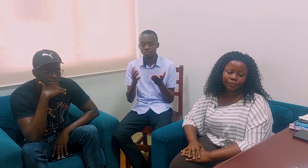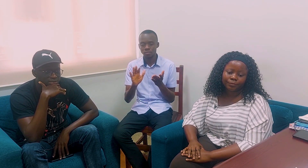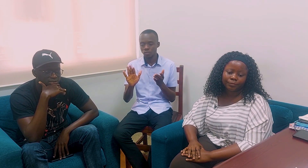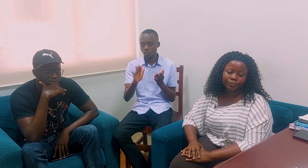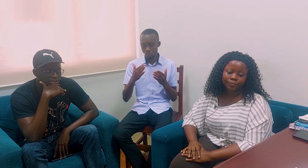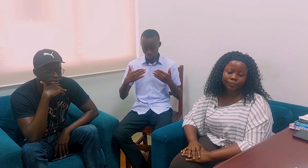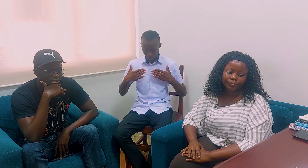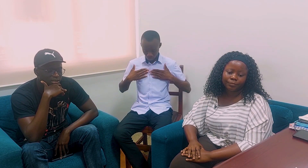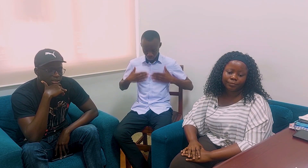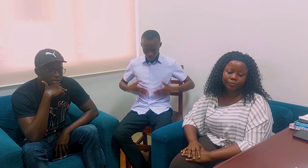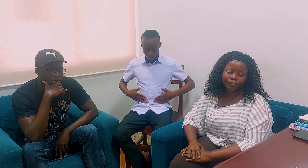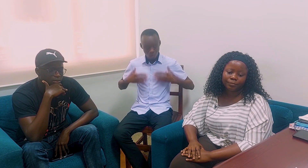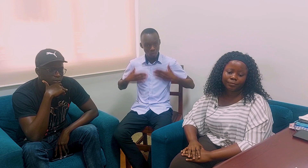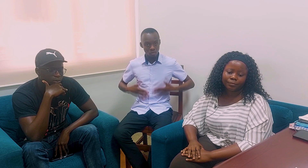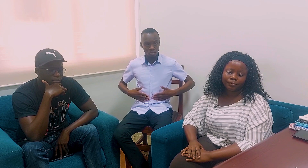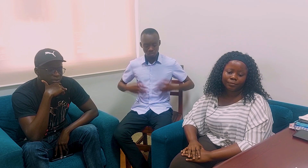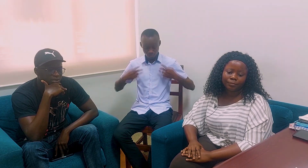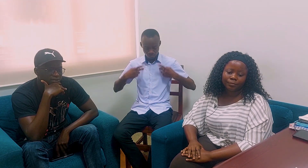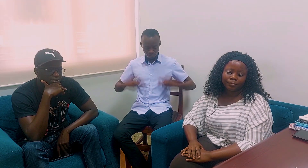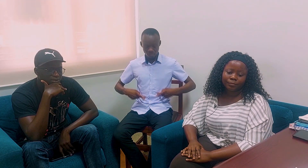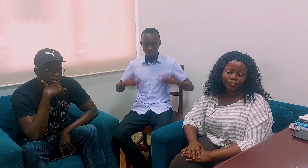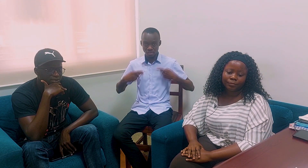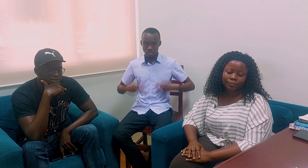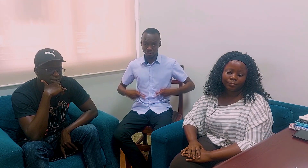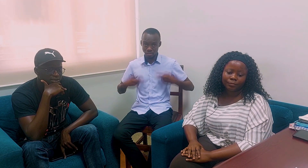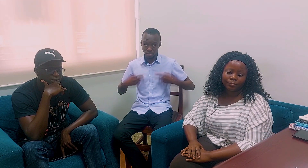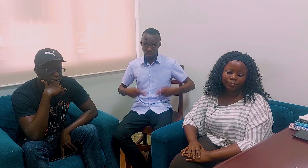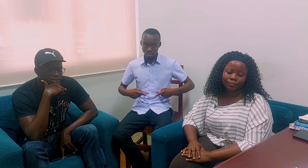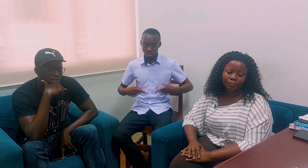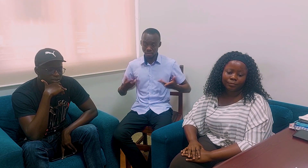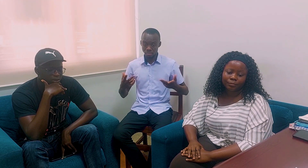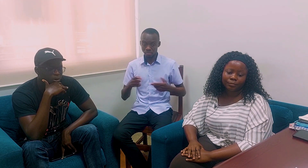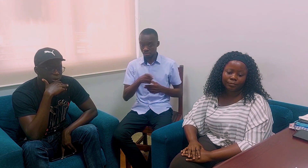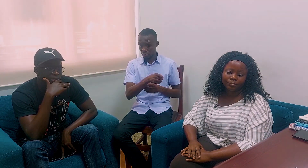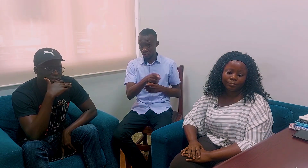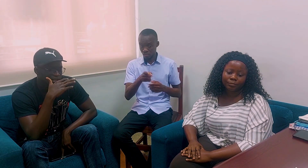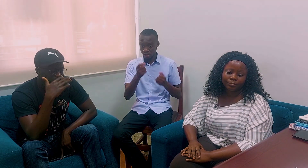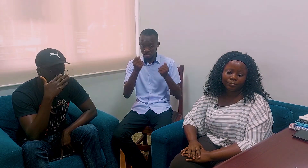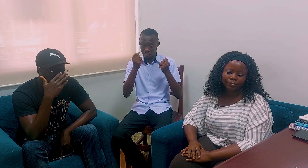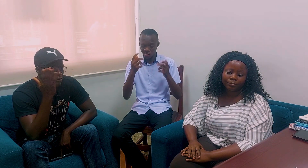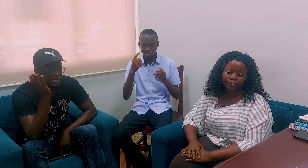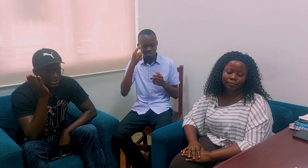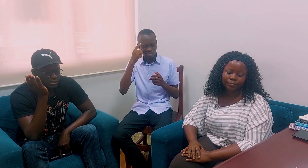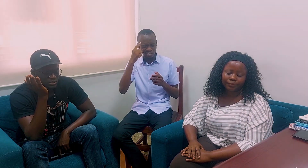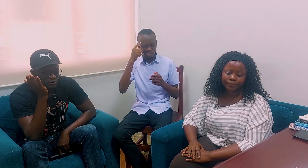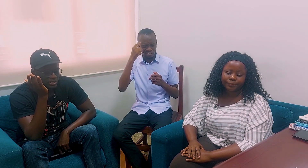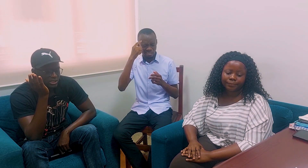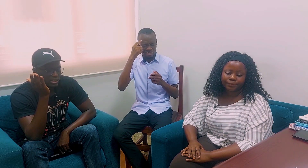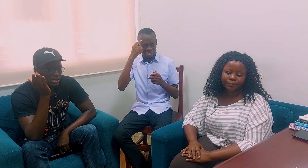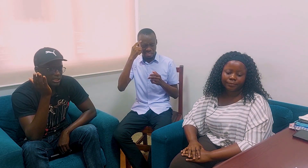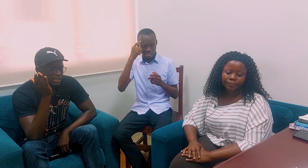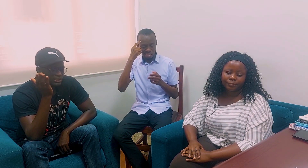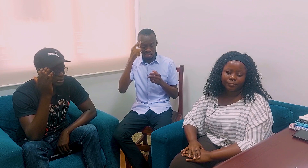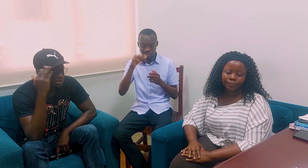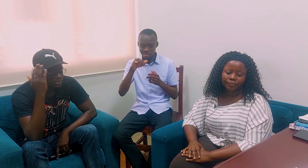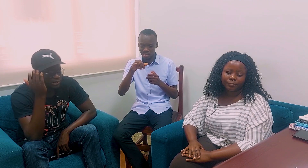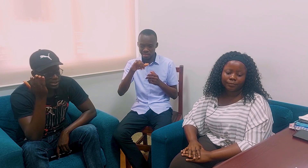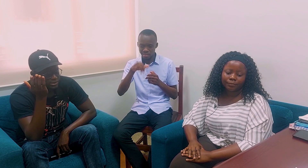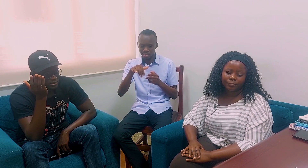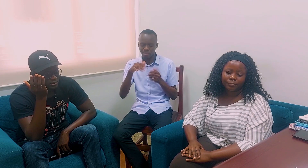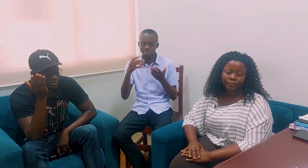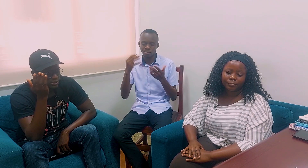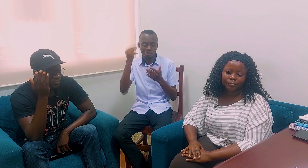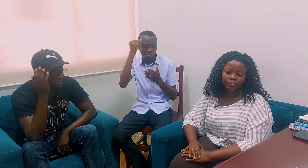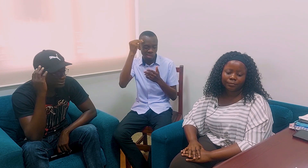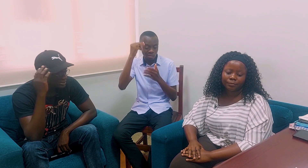physiological aspects. So I think popular belief tells you that mental health, like common knowledge, like the layman's knowledge would be, it's all in the